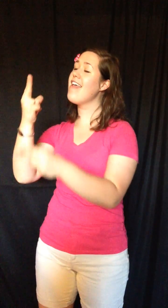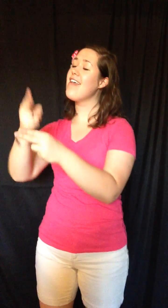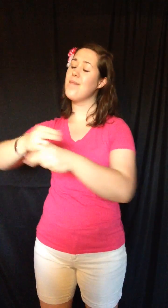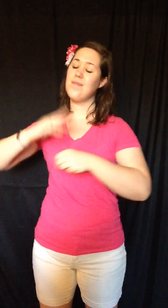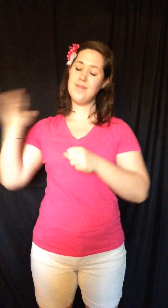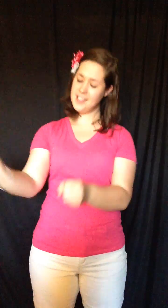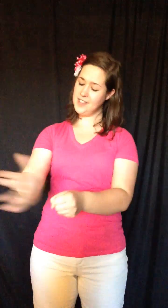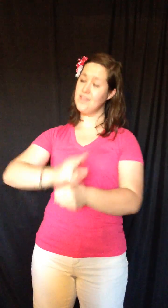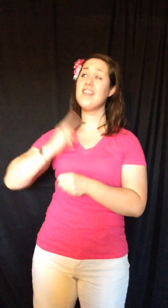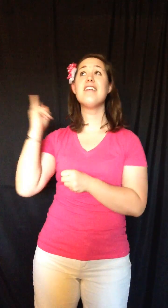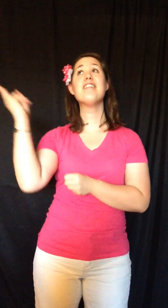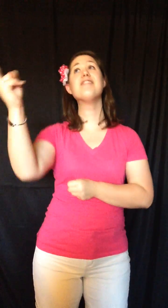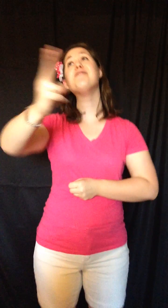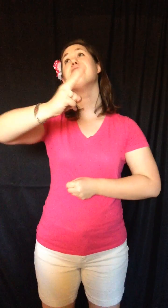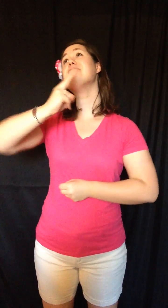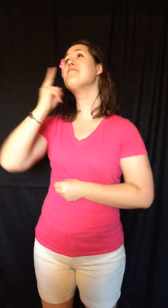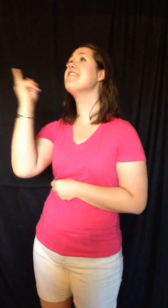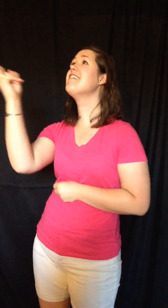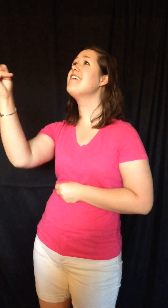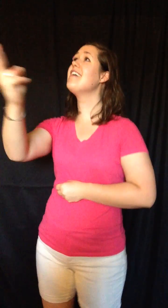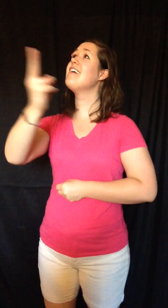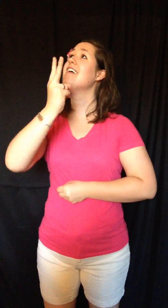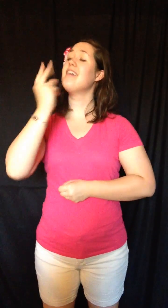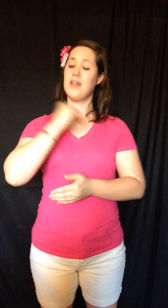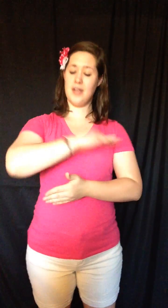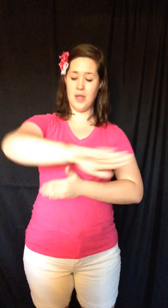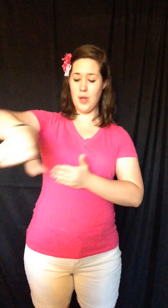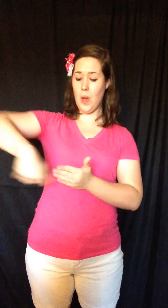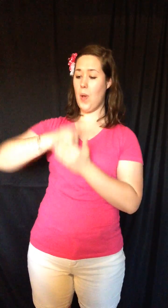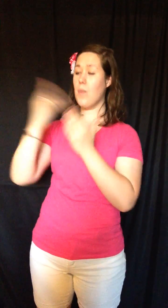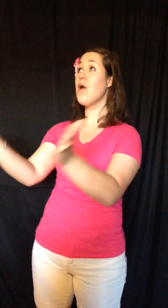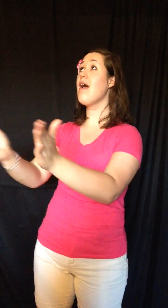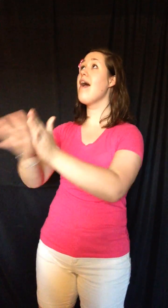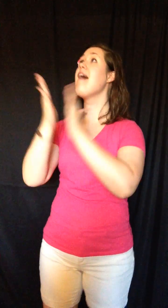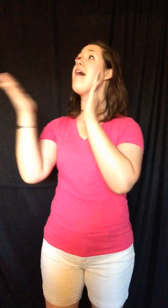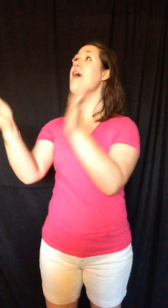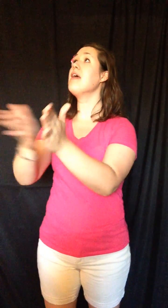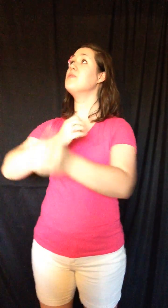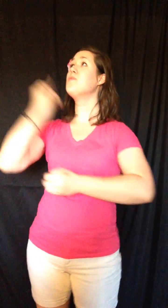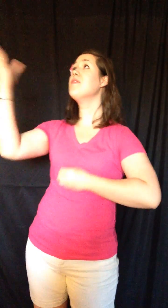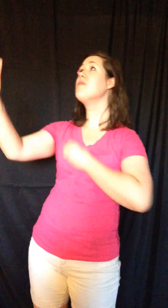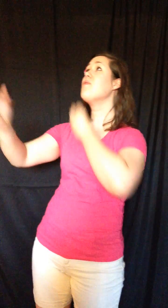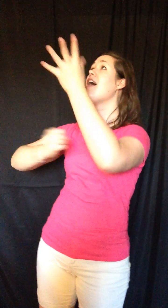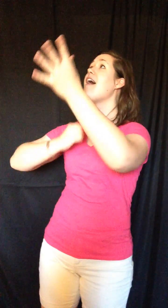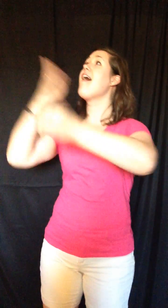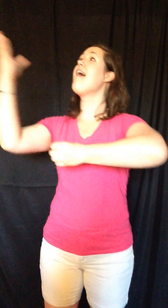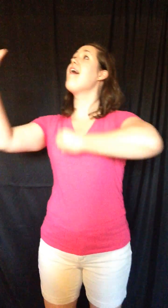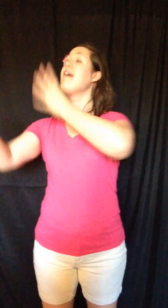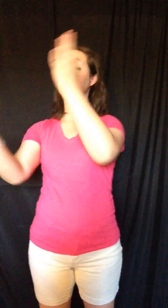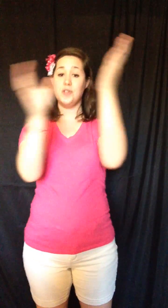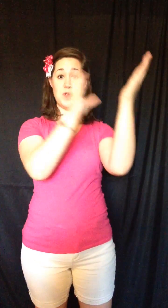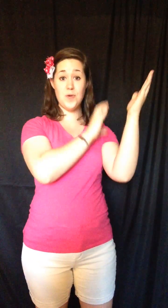is victory All praise will rise to